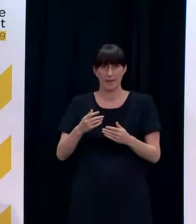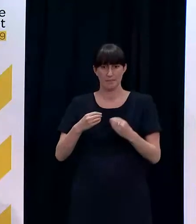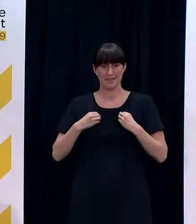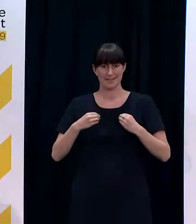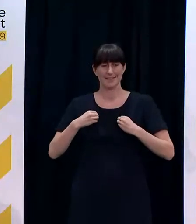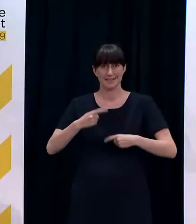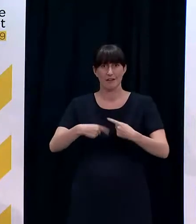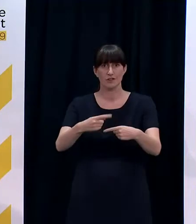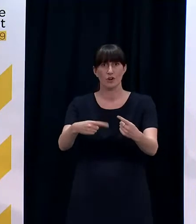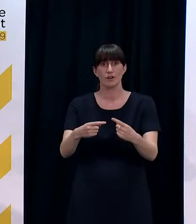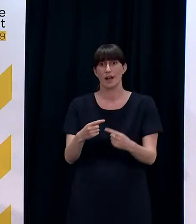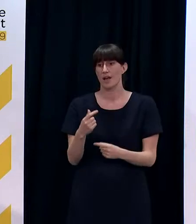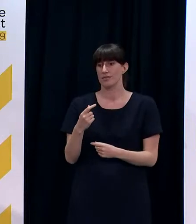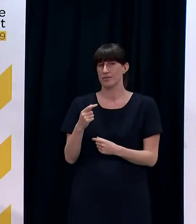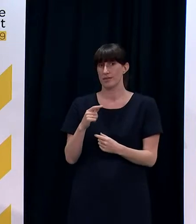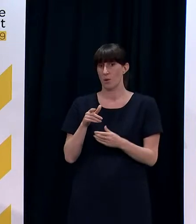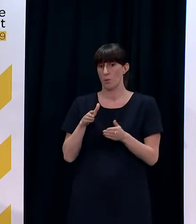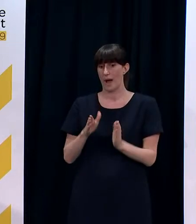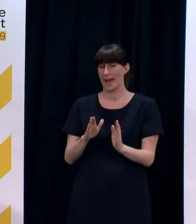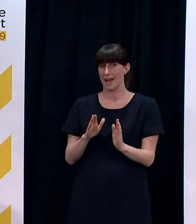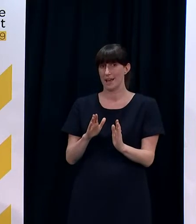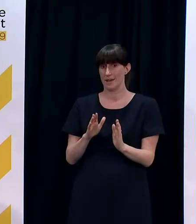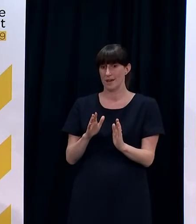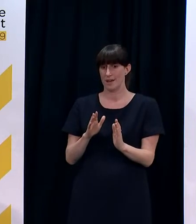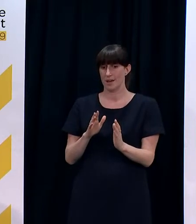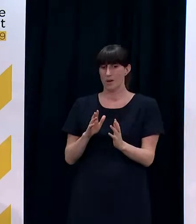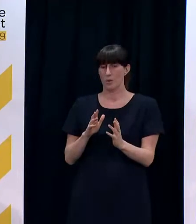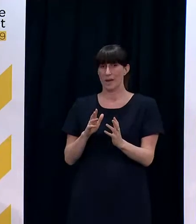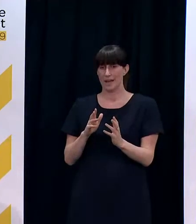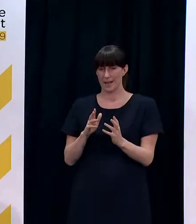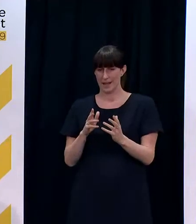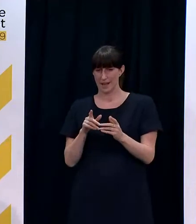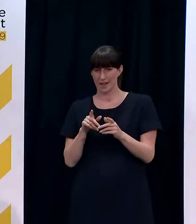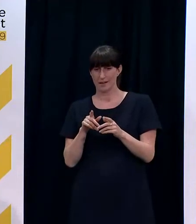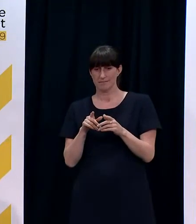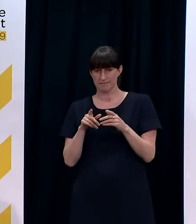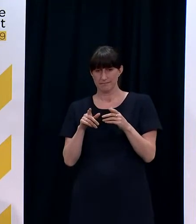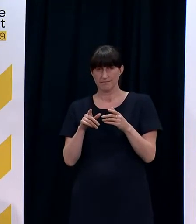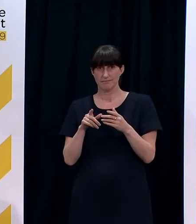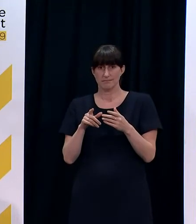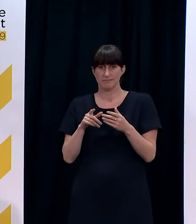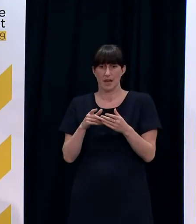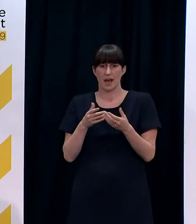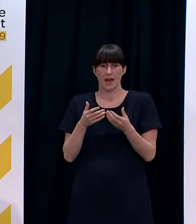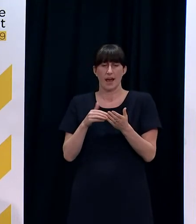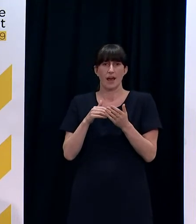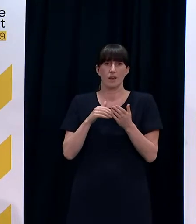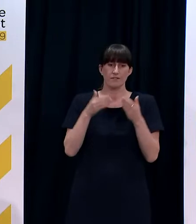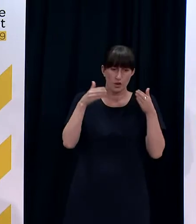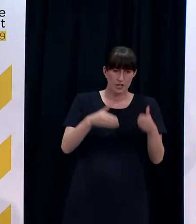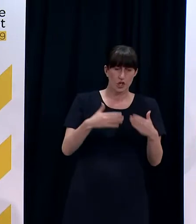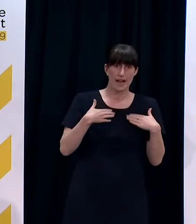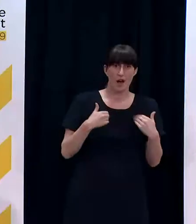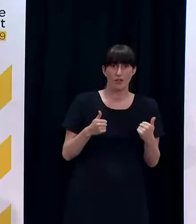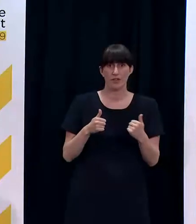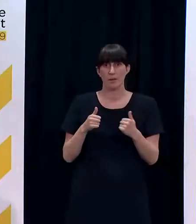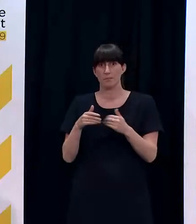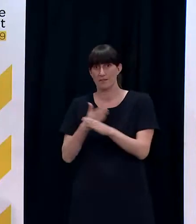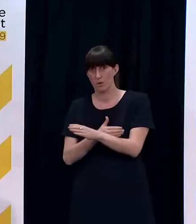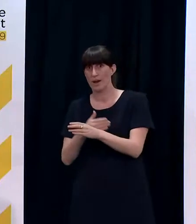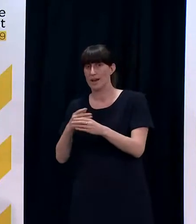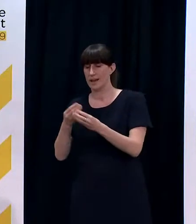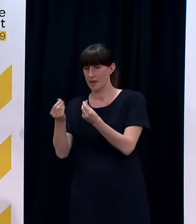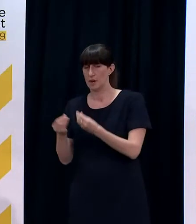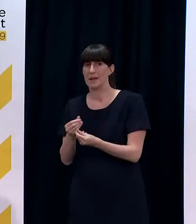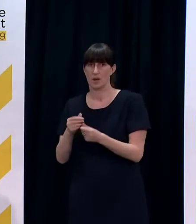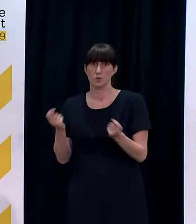shows that the approach we took last time worked when it came to the economy, and I'm very confident it'll do so again. Questions? Why Yes. did the